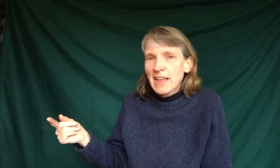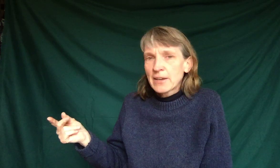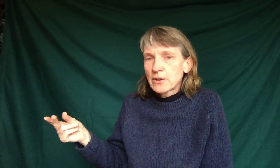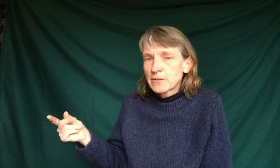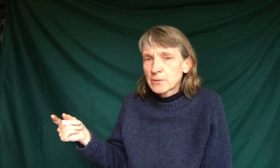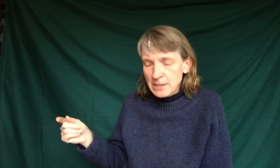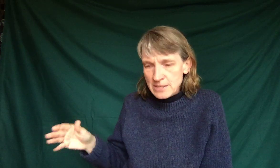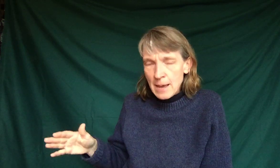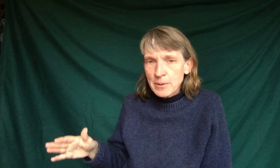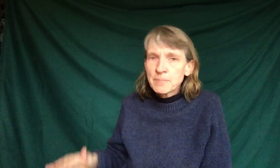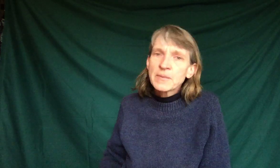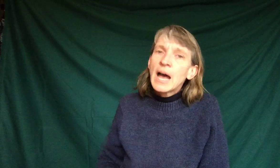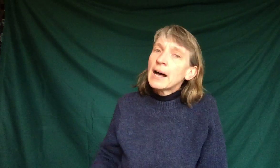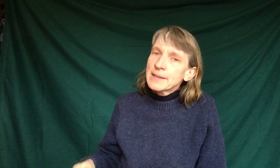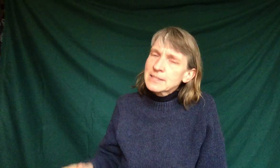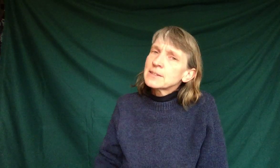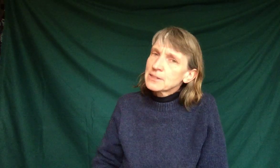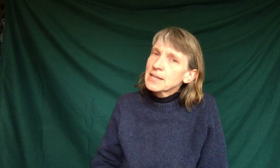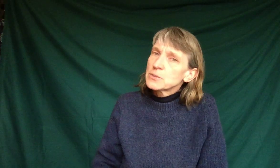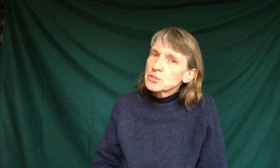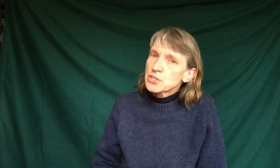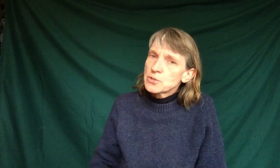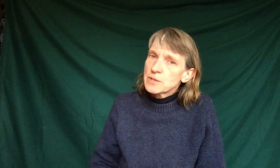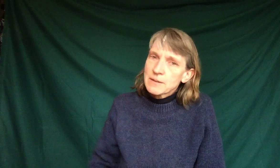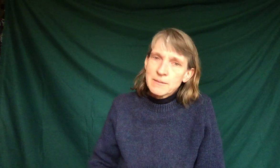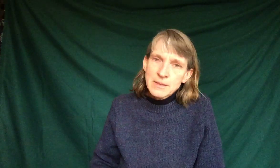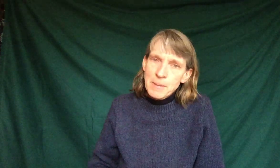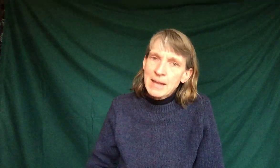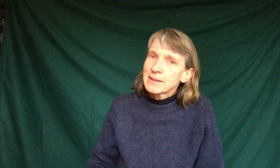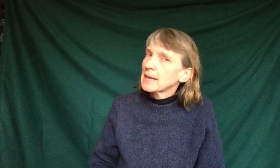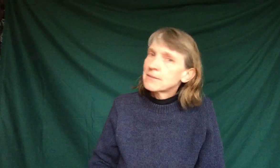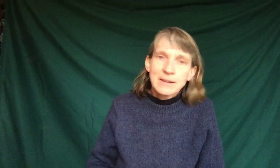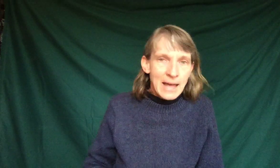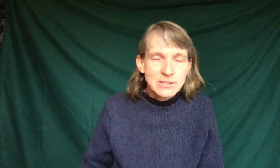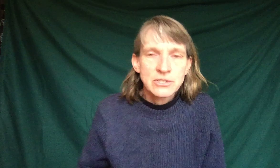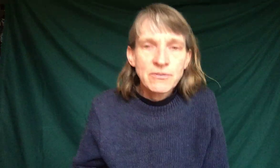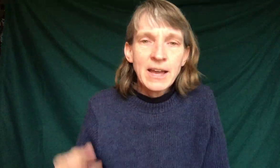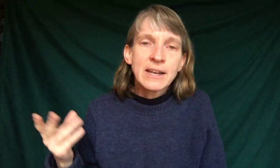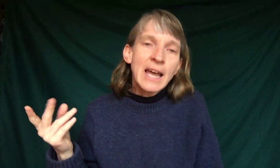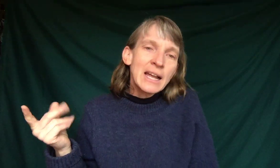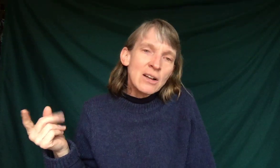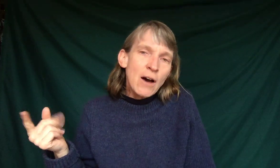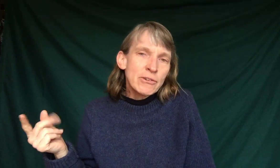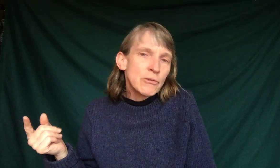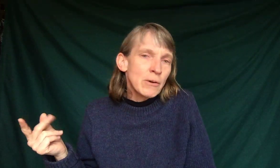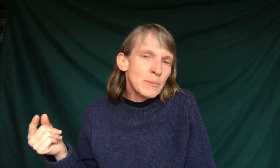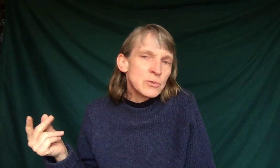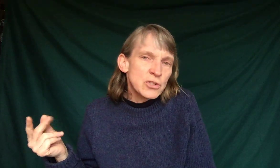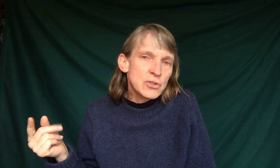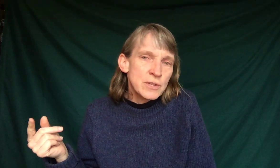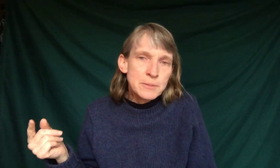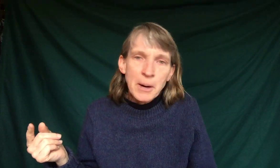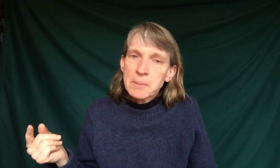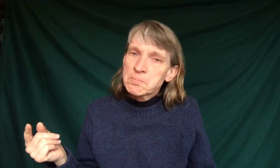don't have to really snap. Lots of little kids will just do the pat leg thing. That's just fine. And often grown-ups will just do this part.